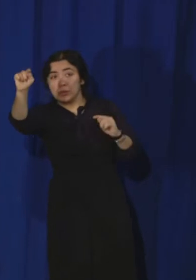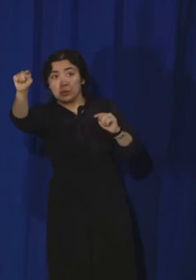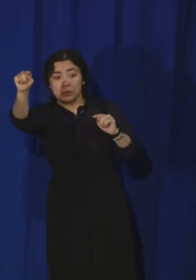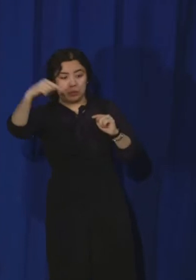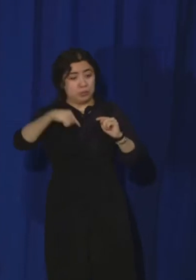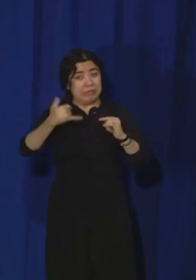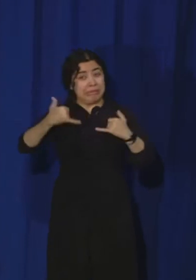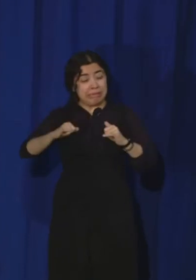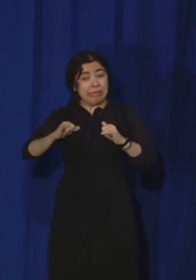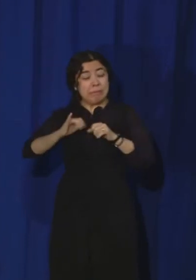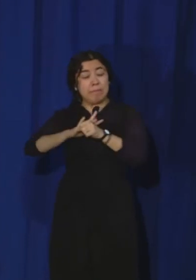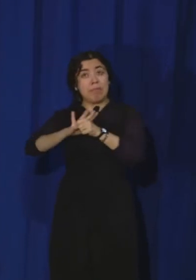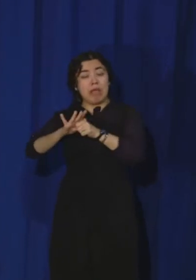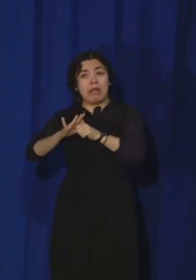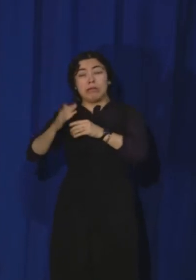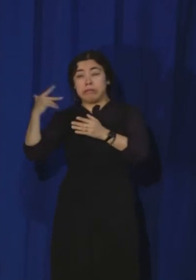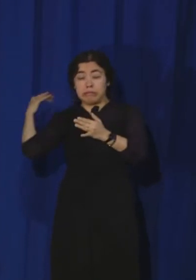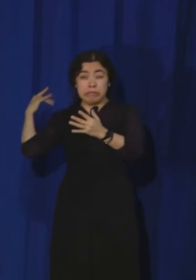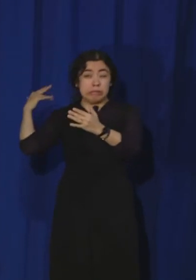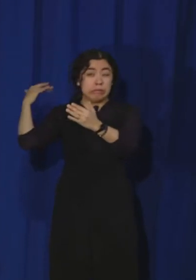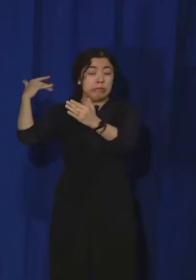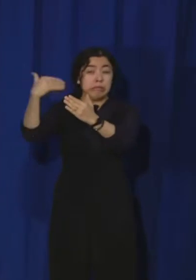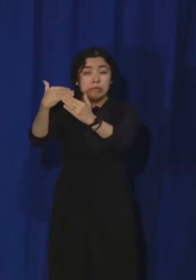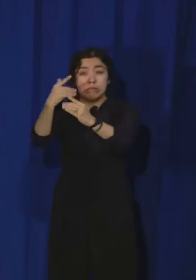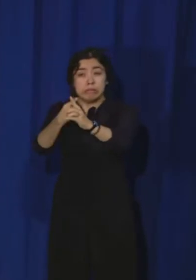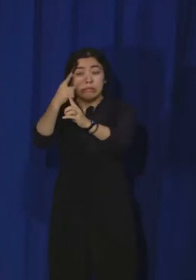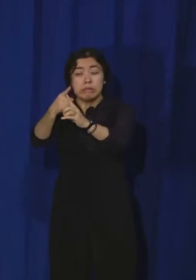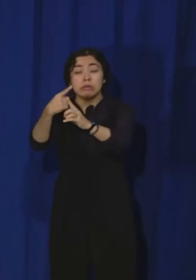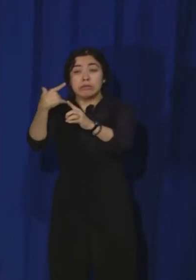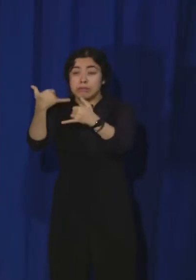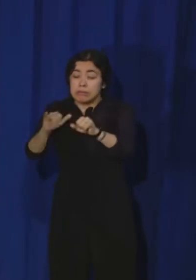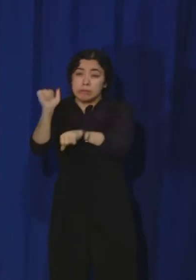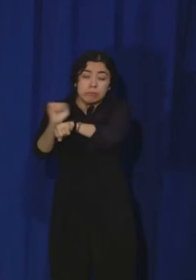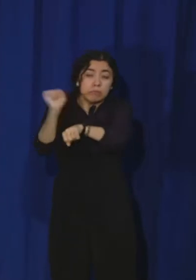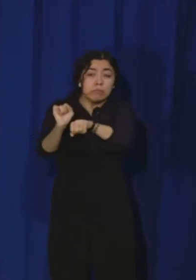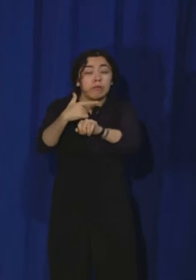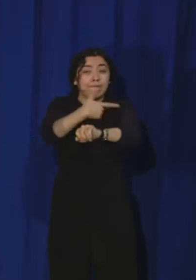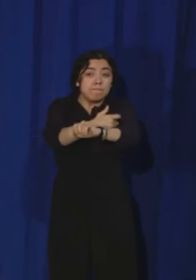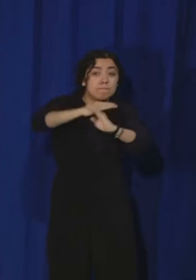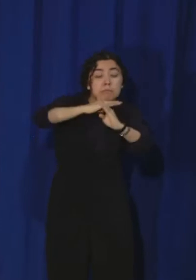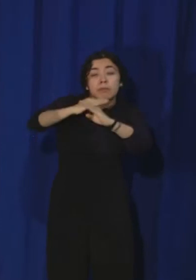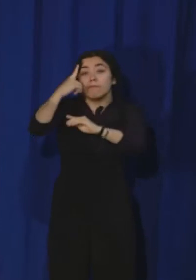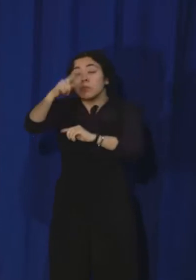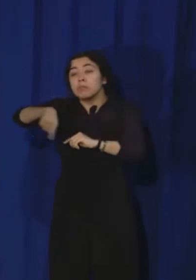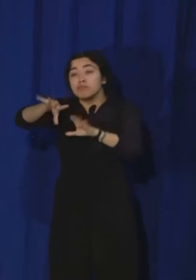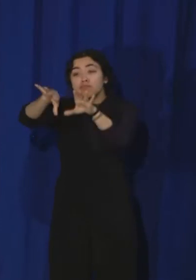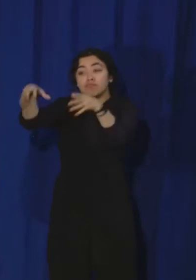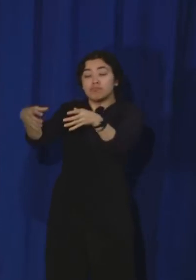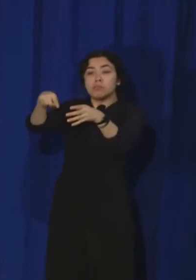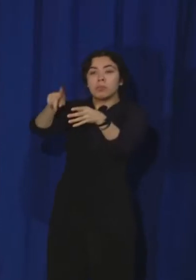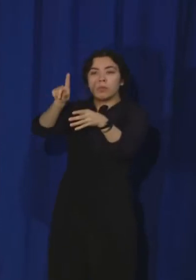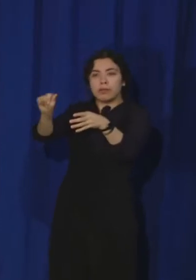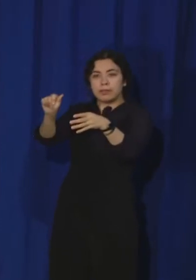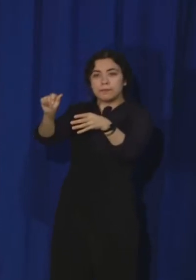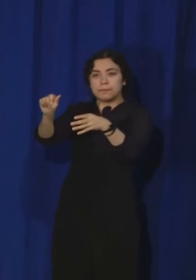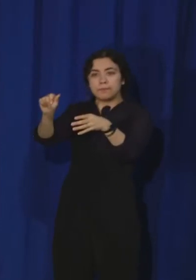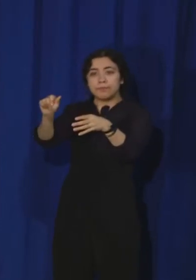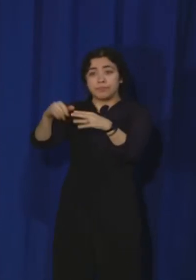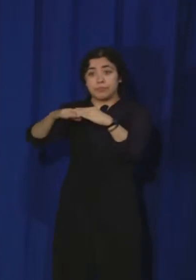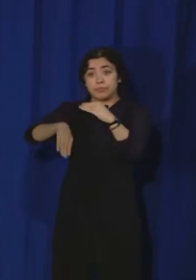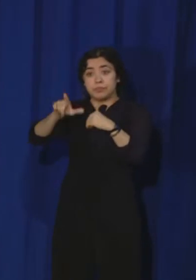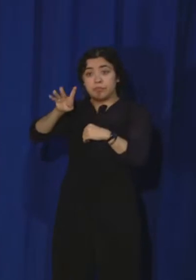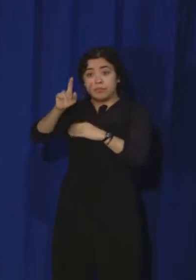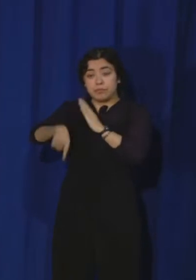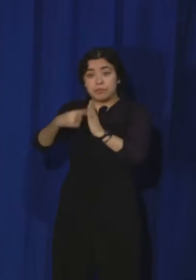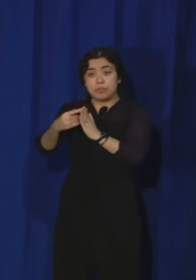just 48 hours, we had over 2,600 healthcare workers across Chicago sign up to be vaccinated by